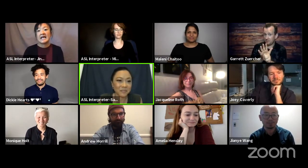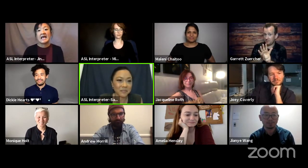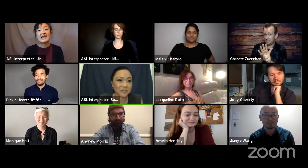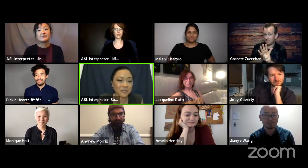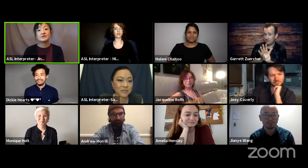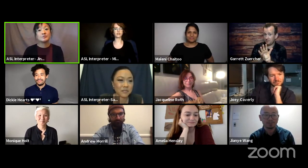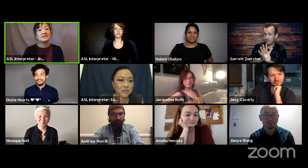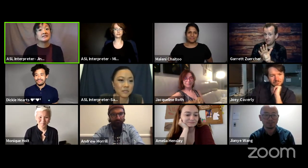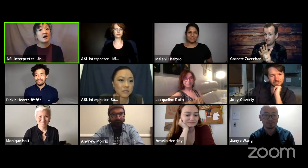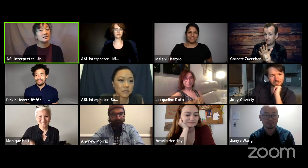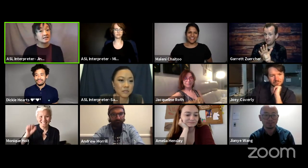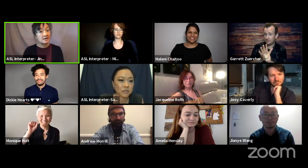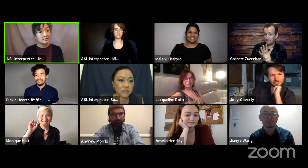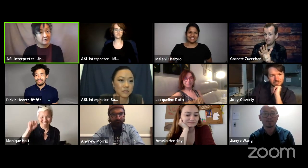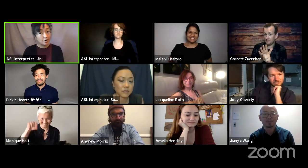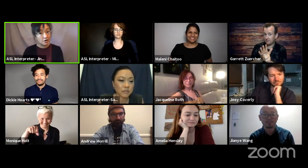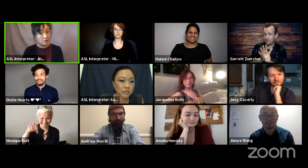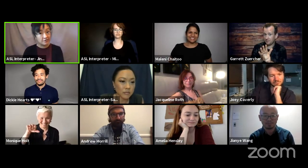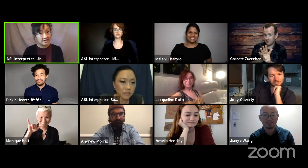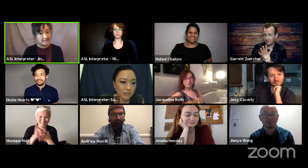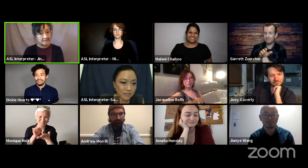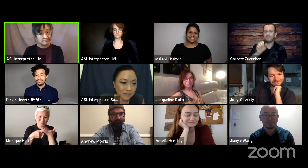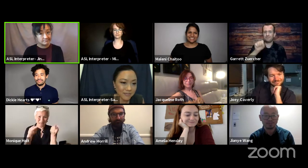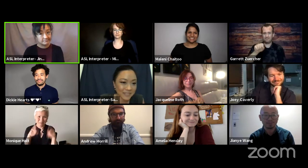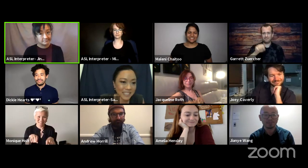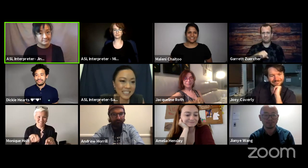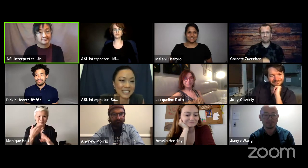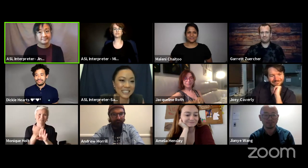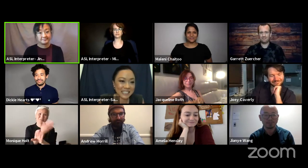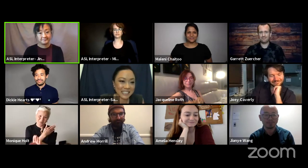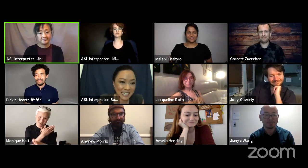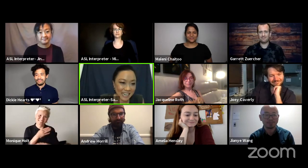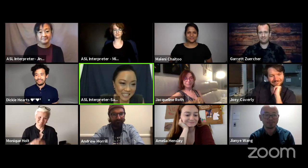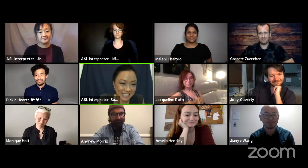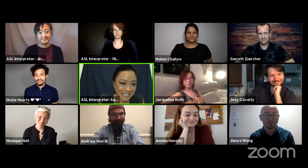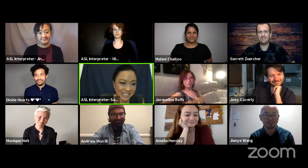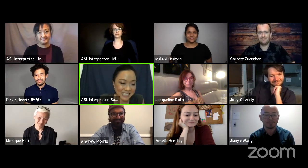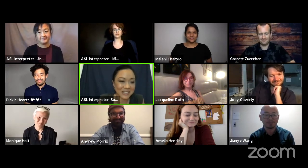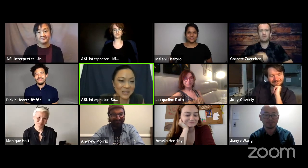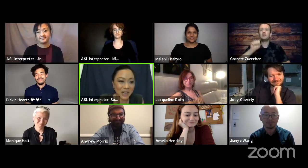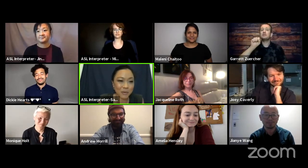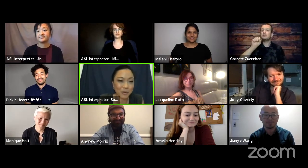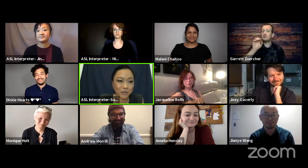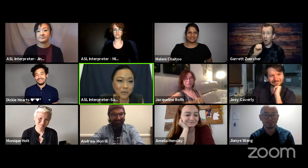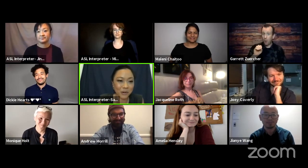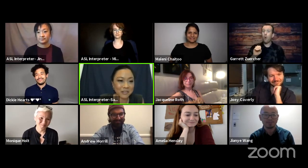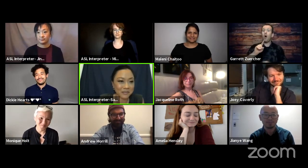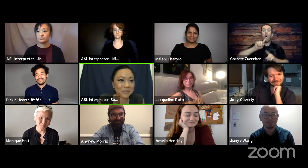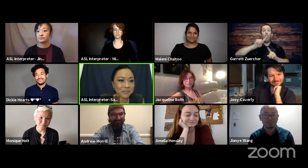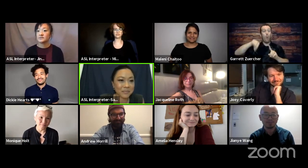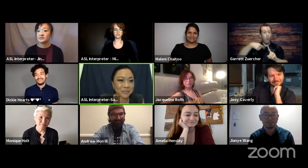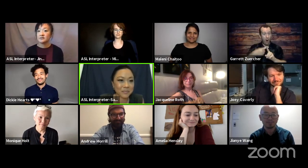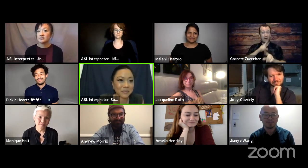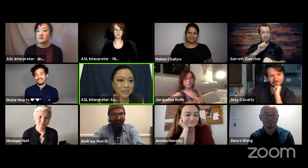And I'm assuming this all started before COVID-19. Yes, this all happened before.